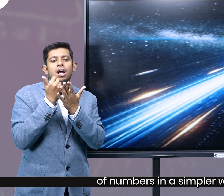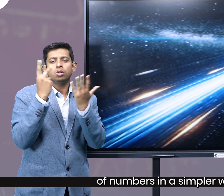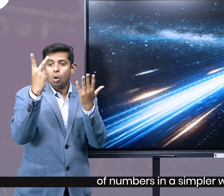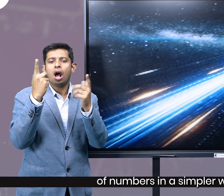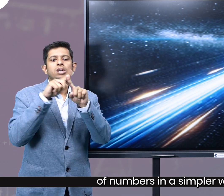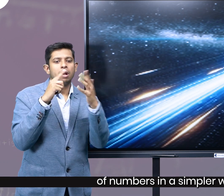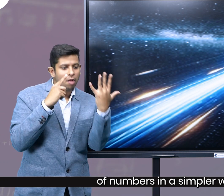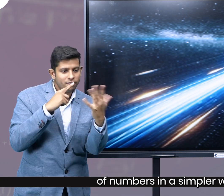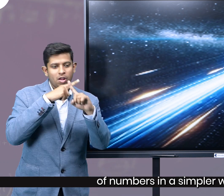way.